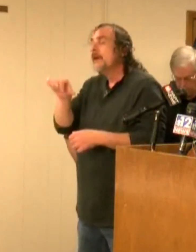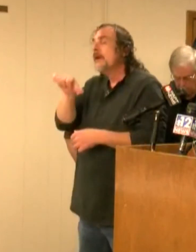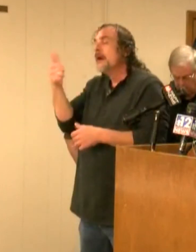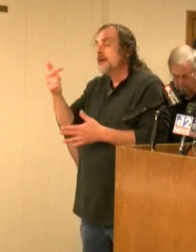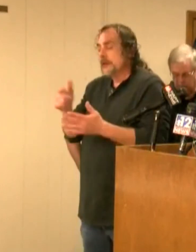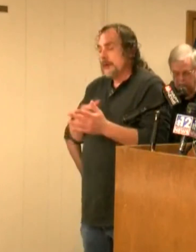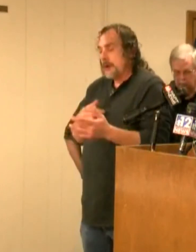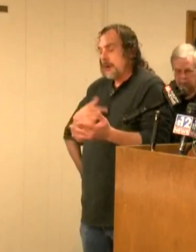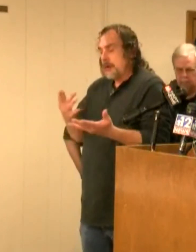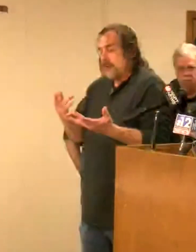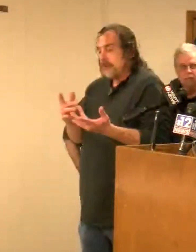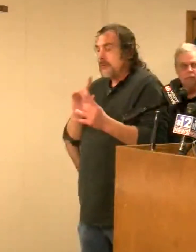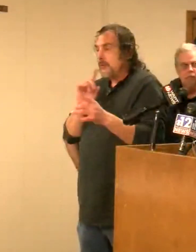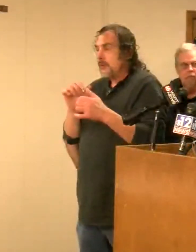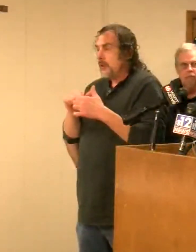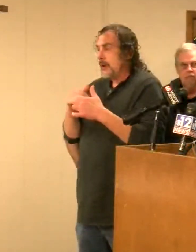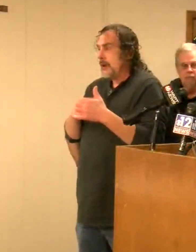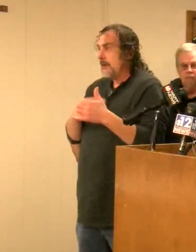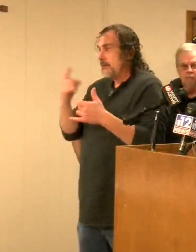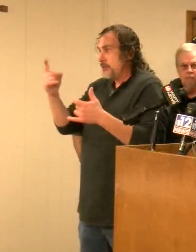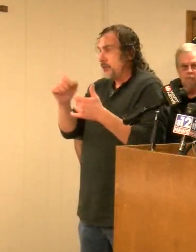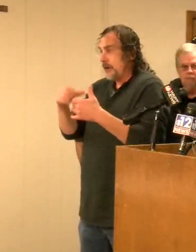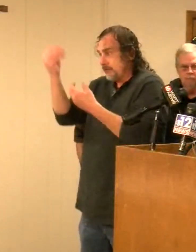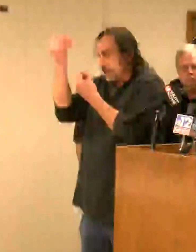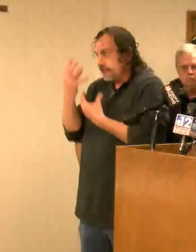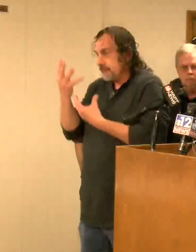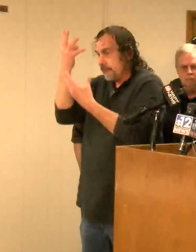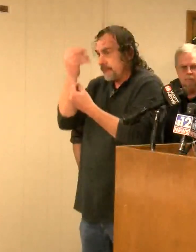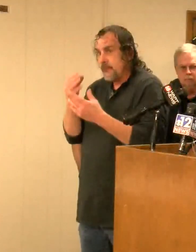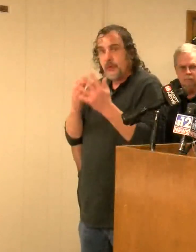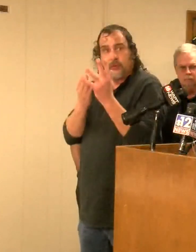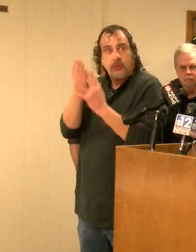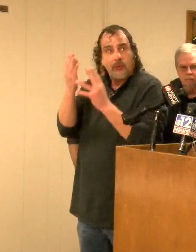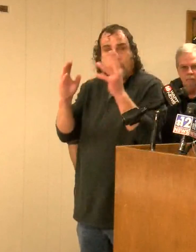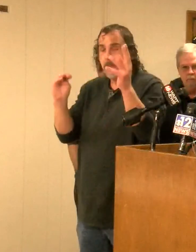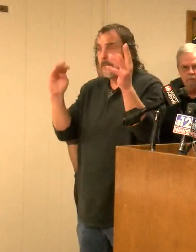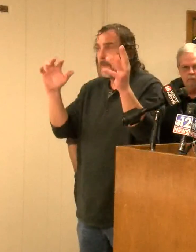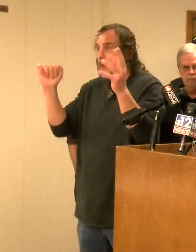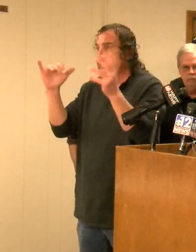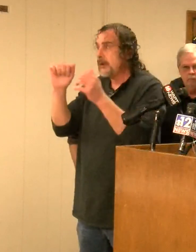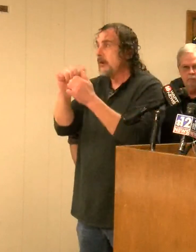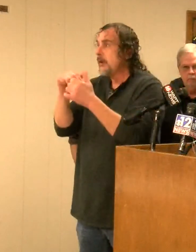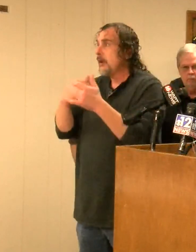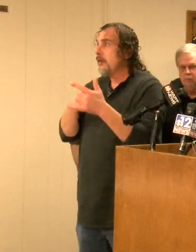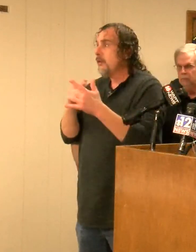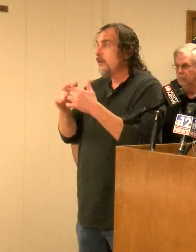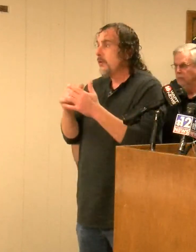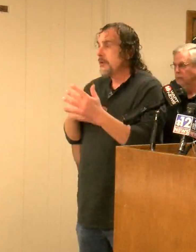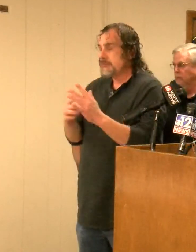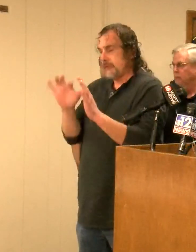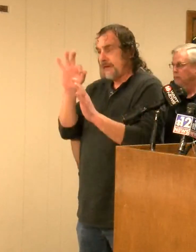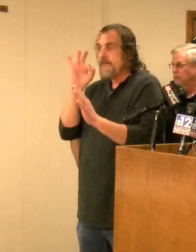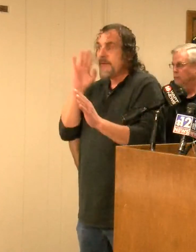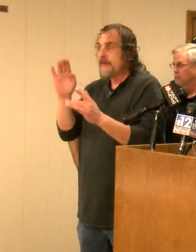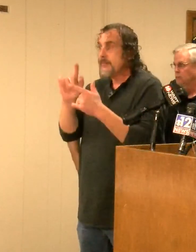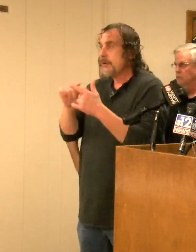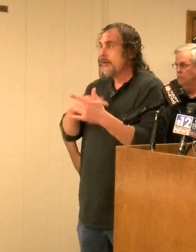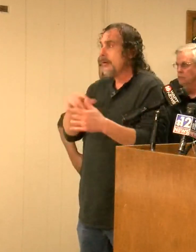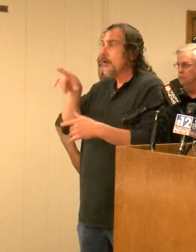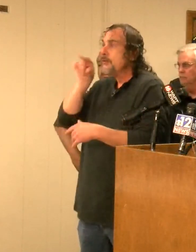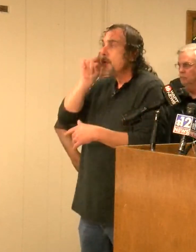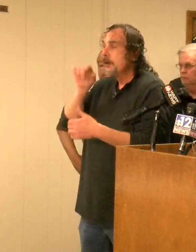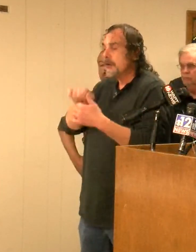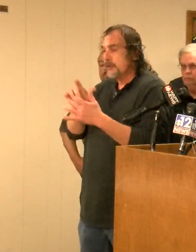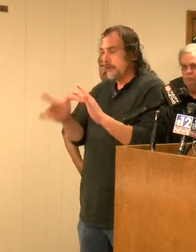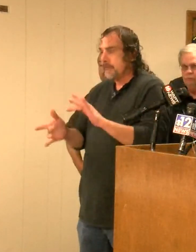is we have a self-reporting tool provided by MEMA through Crisis Track so that you can go on our Facebook and Twitter pages and find that